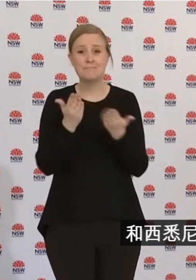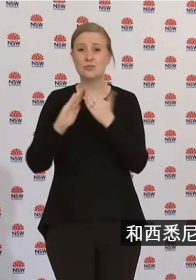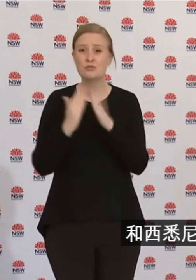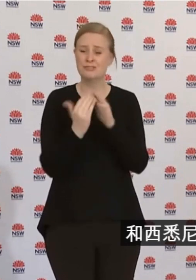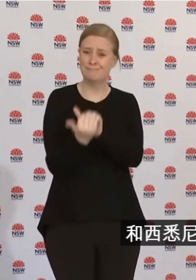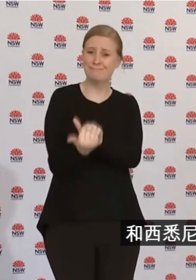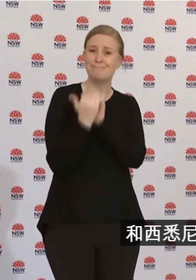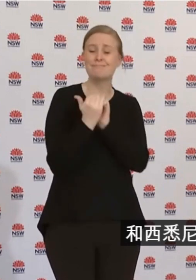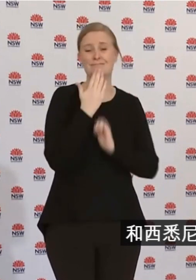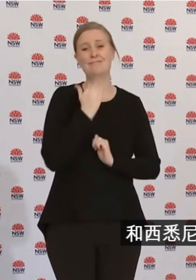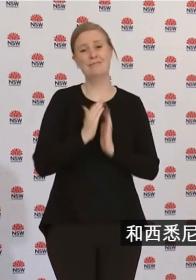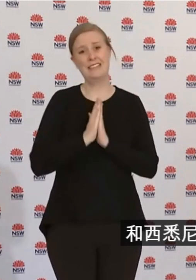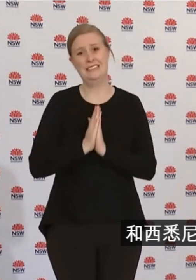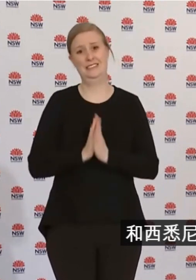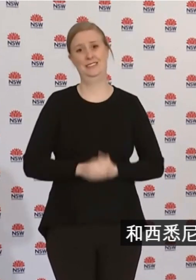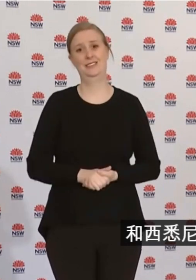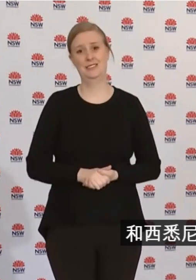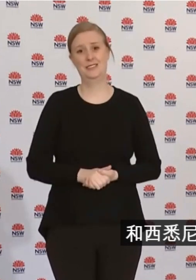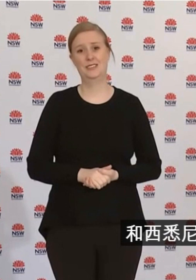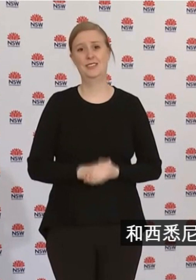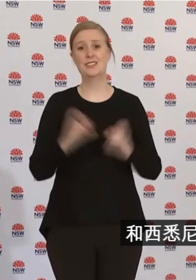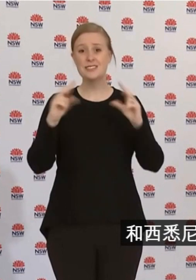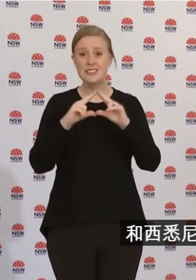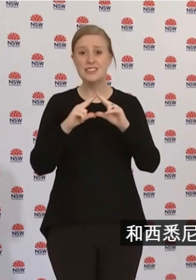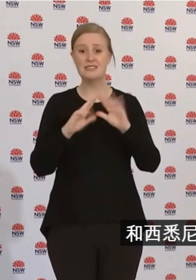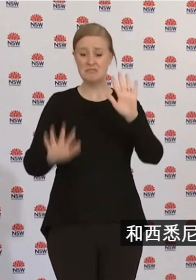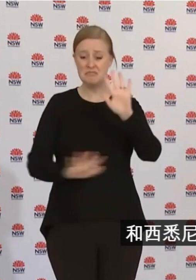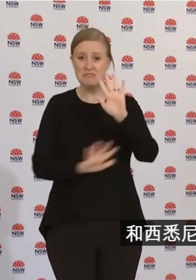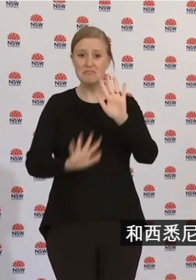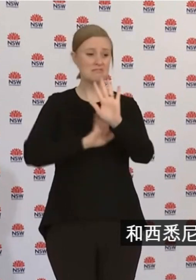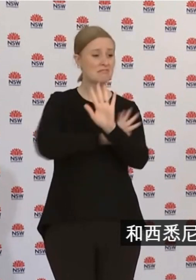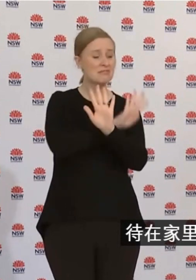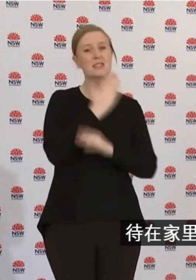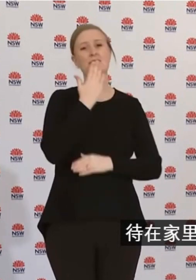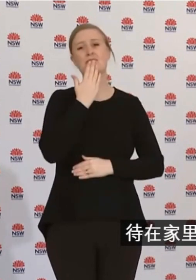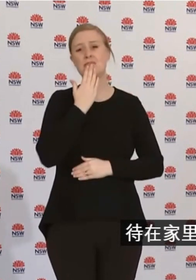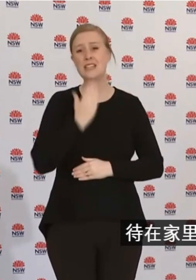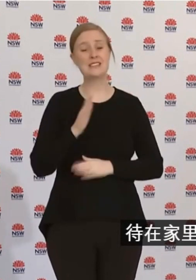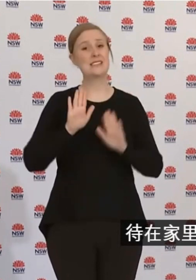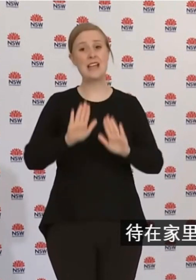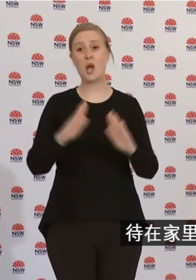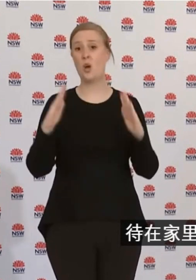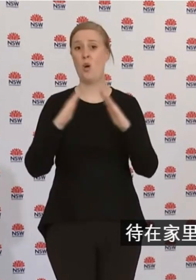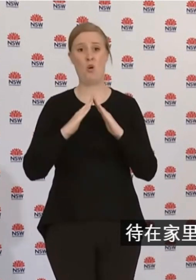southwestern and western Sydney, to stay at home, to hear the message and stay at home.